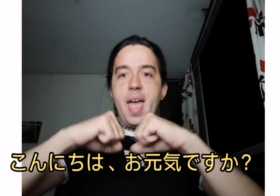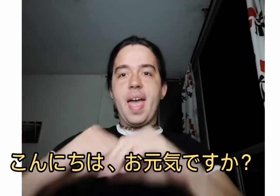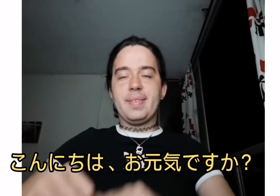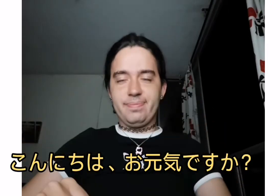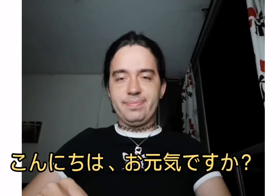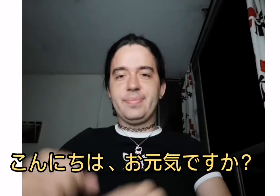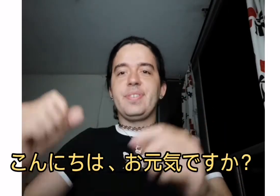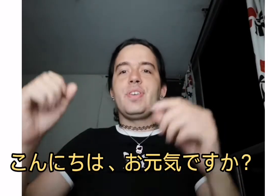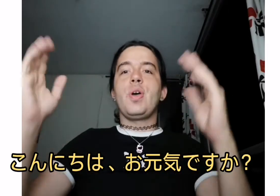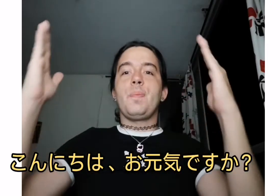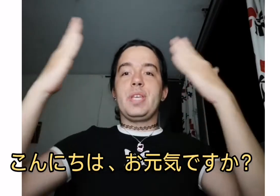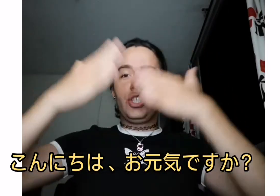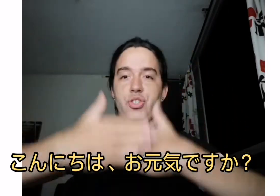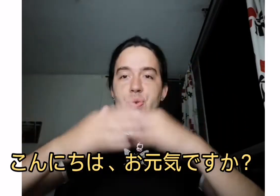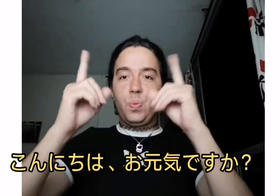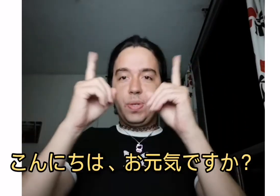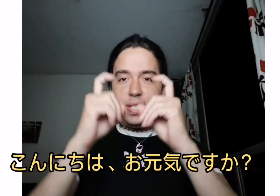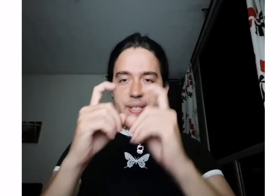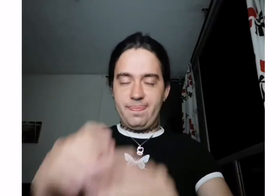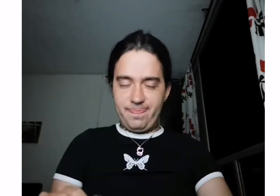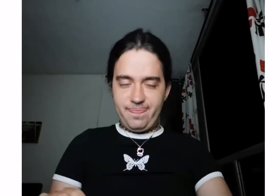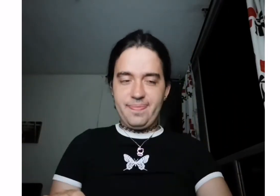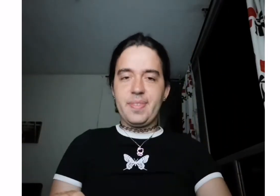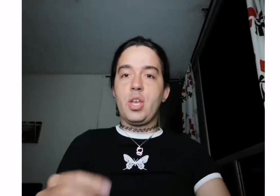pan And we can still have fun for now